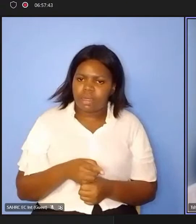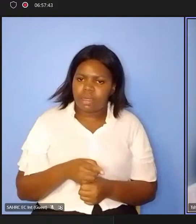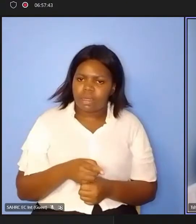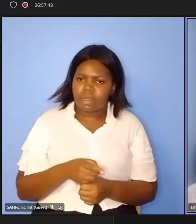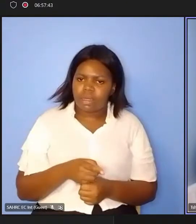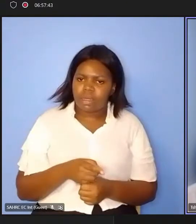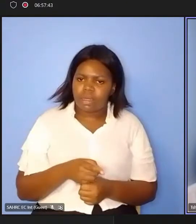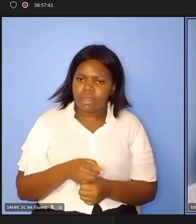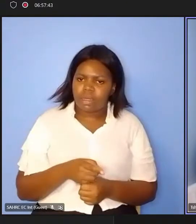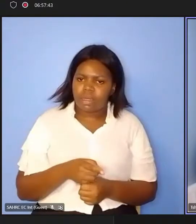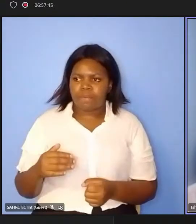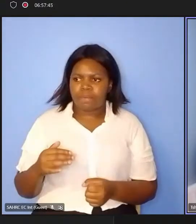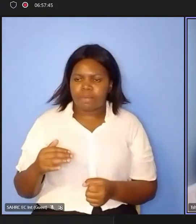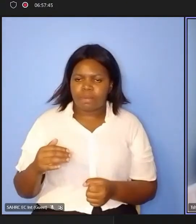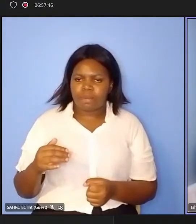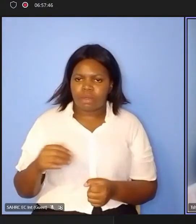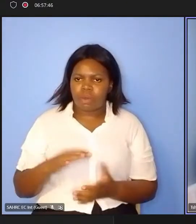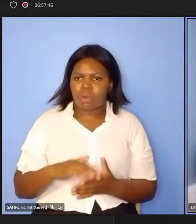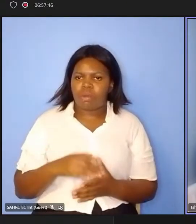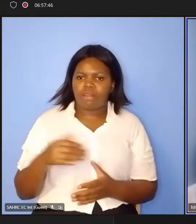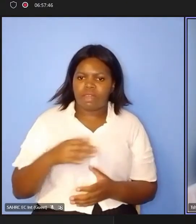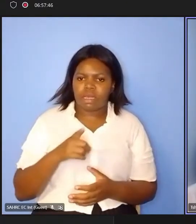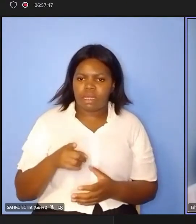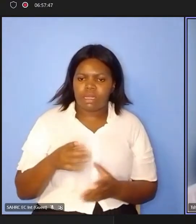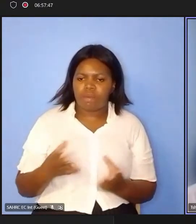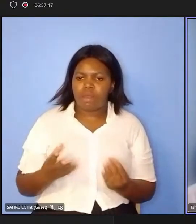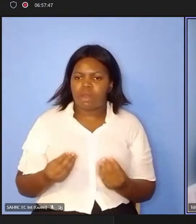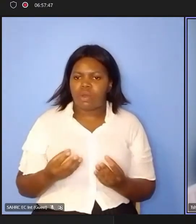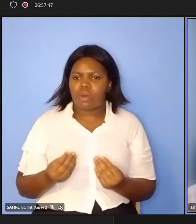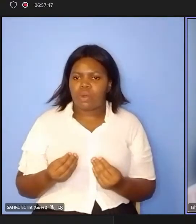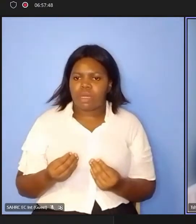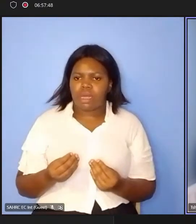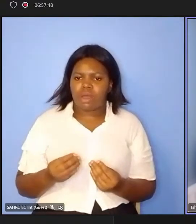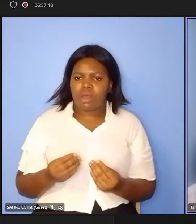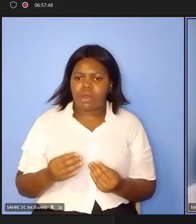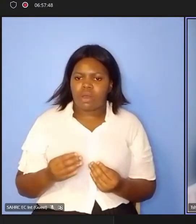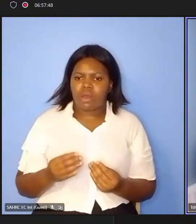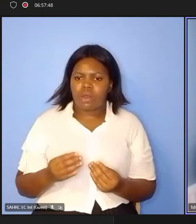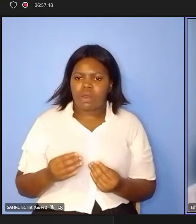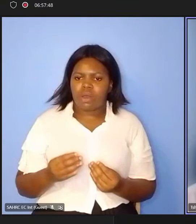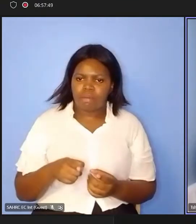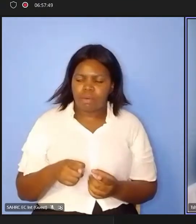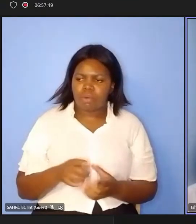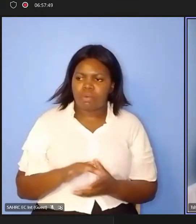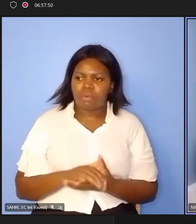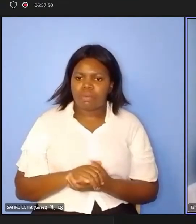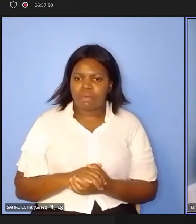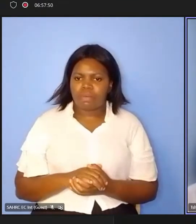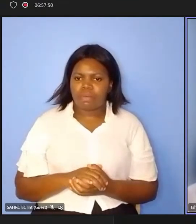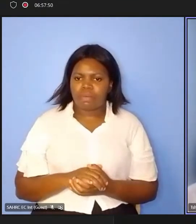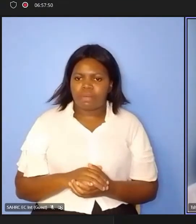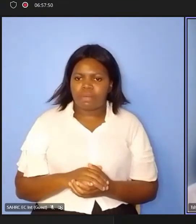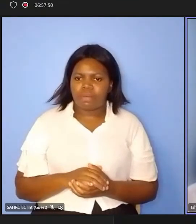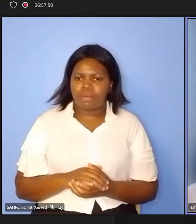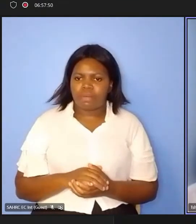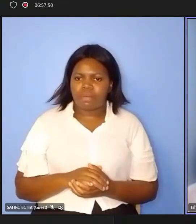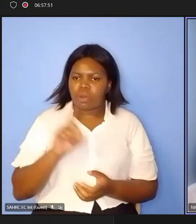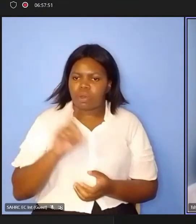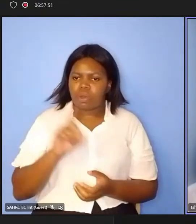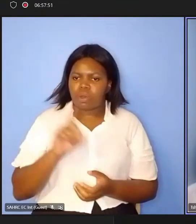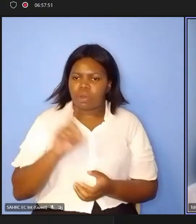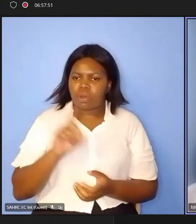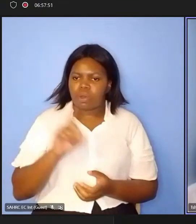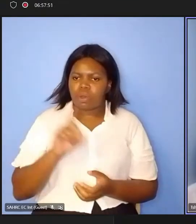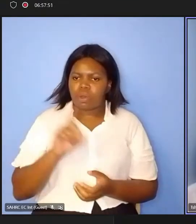I think that for these matters to be easy, we need to approach them through a rights-based approach. The question should be, is the policy